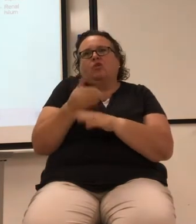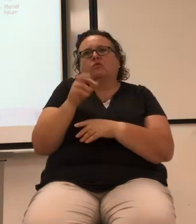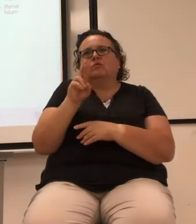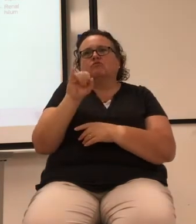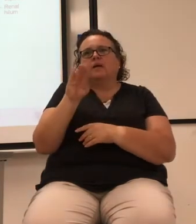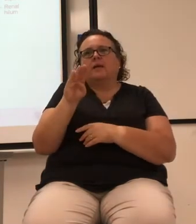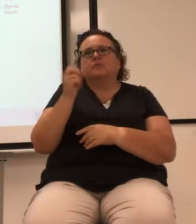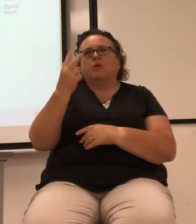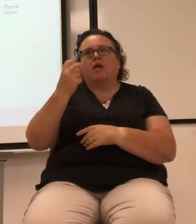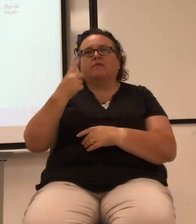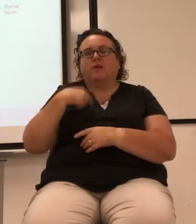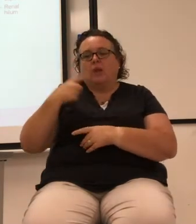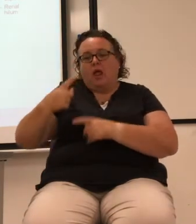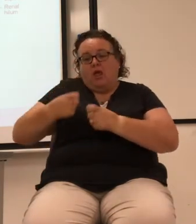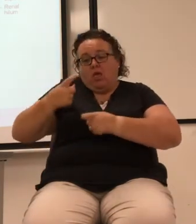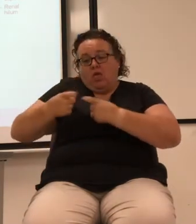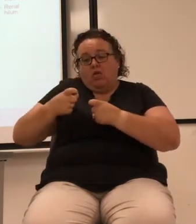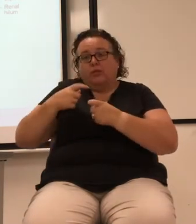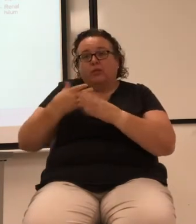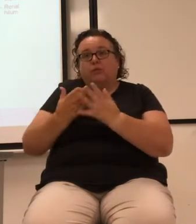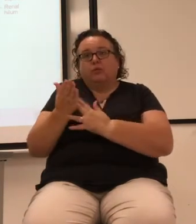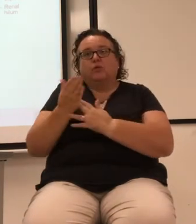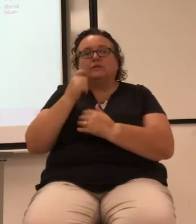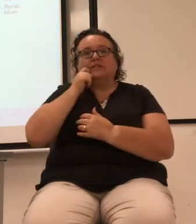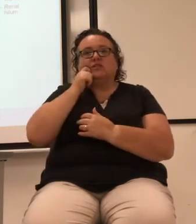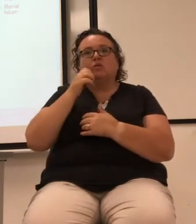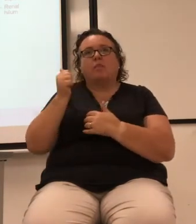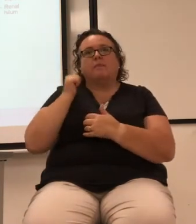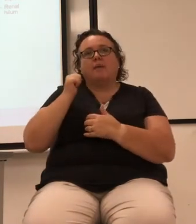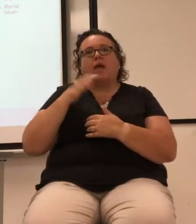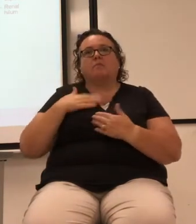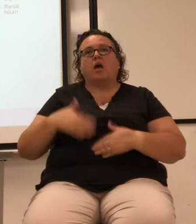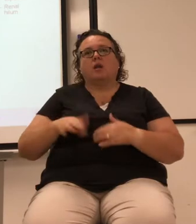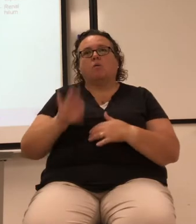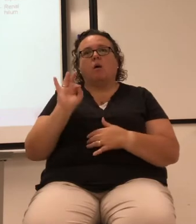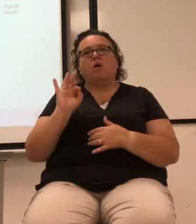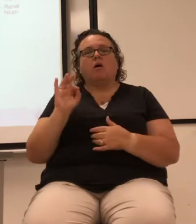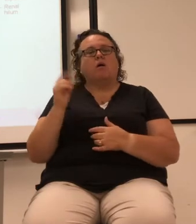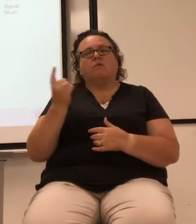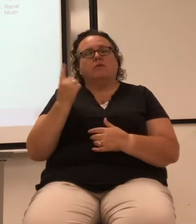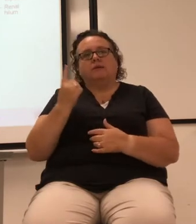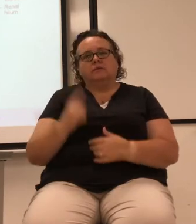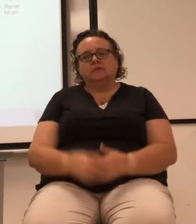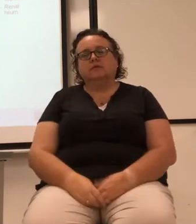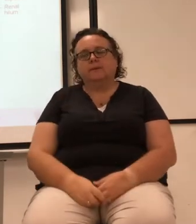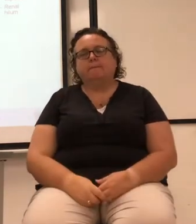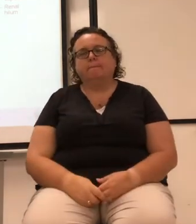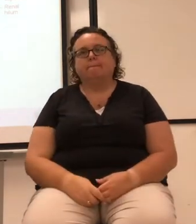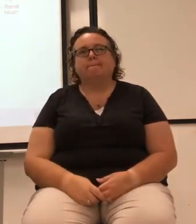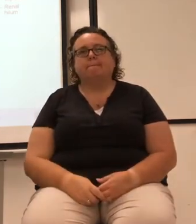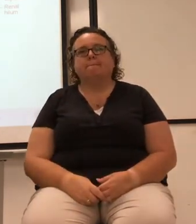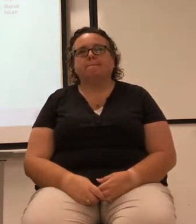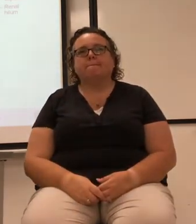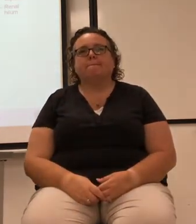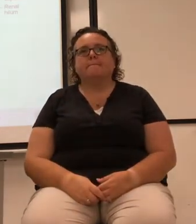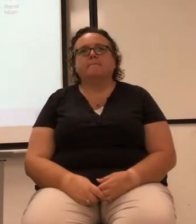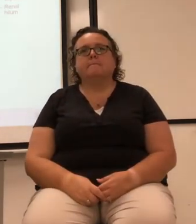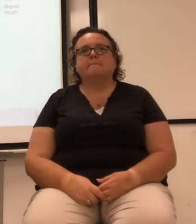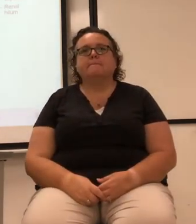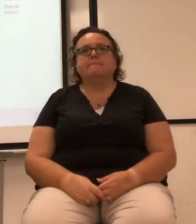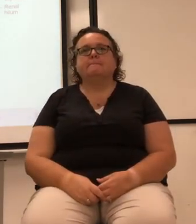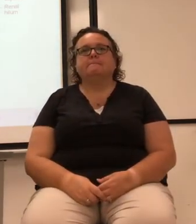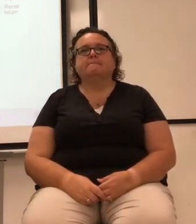after I tear through a few layers of tissue on the back body wall. And let's see here.